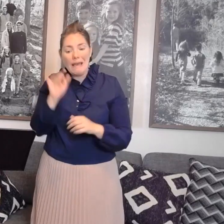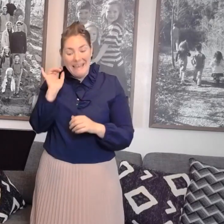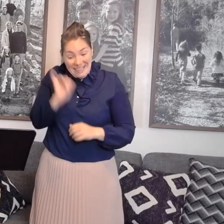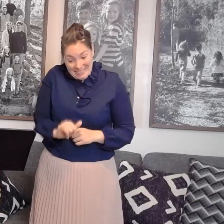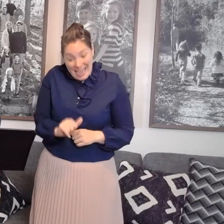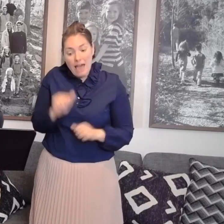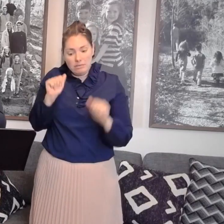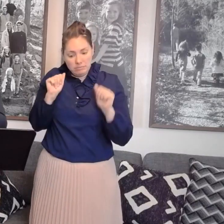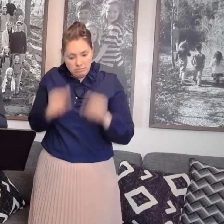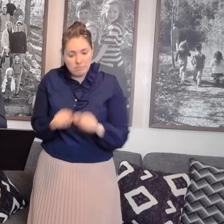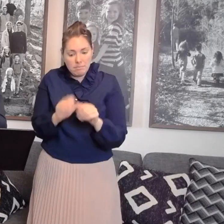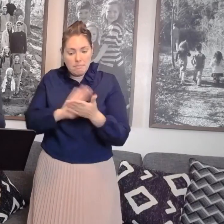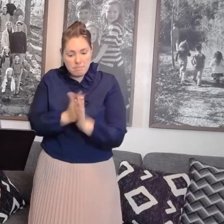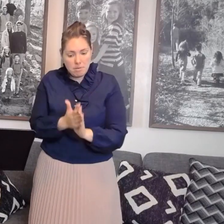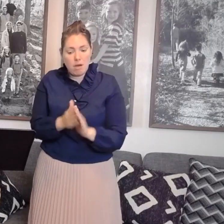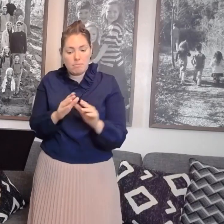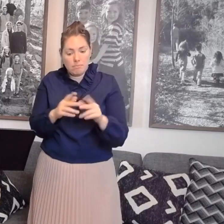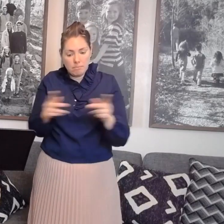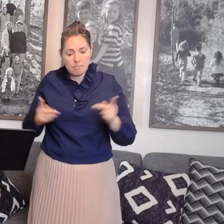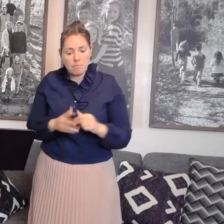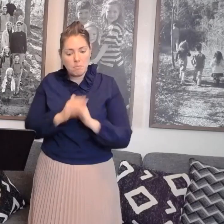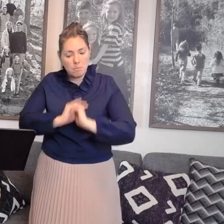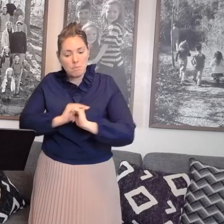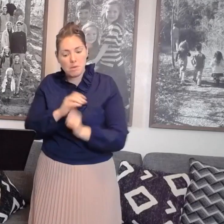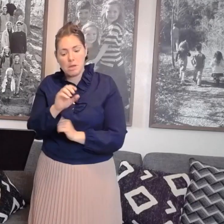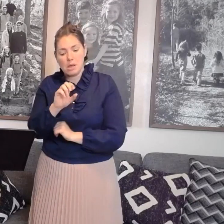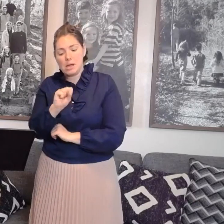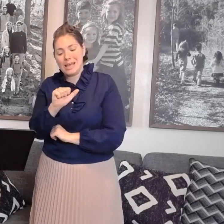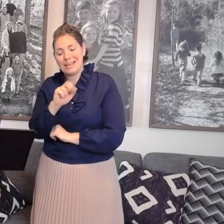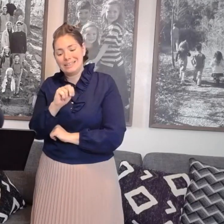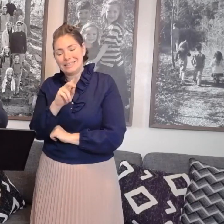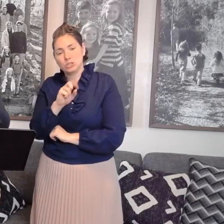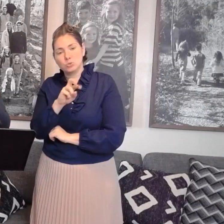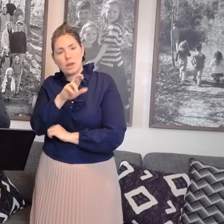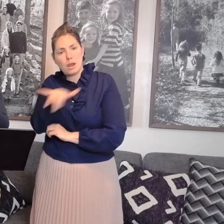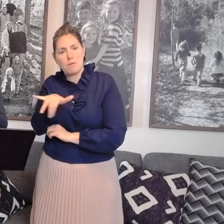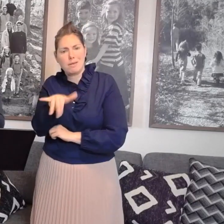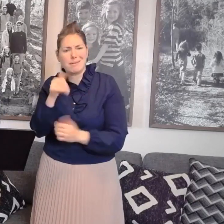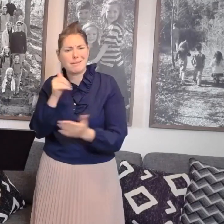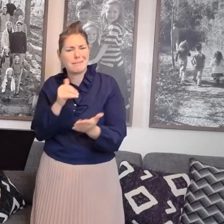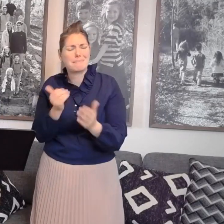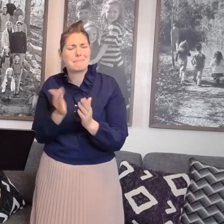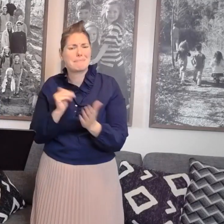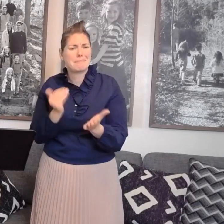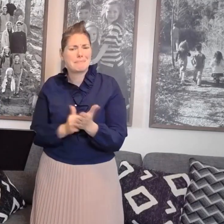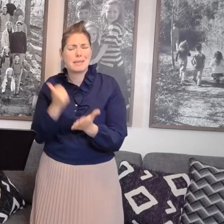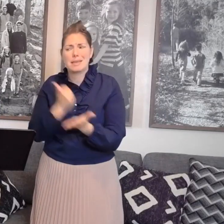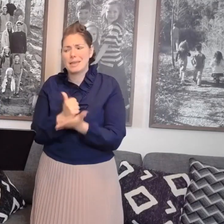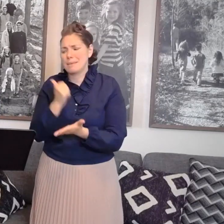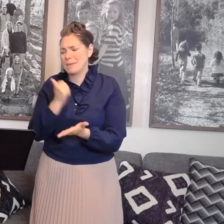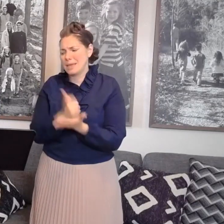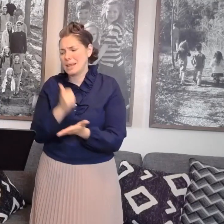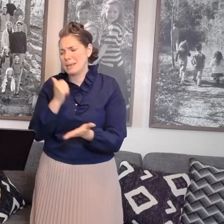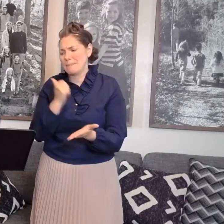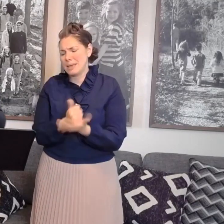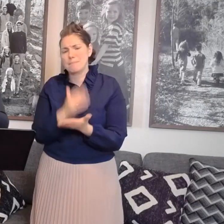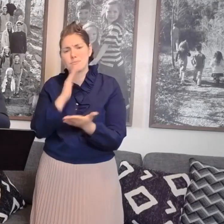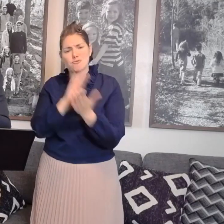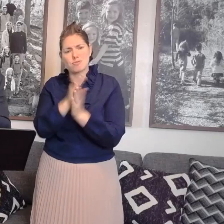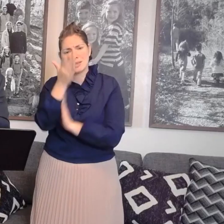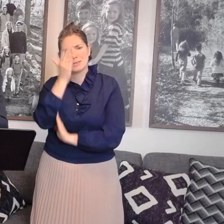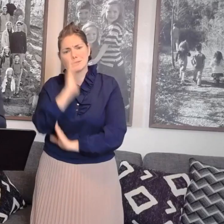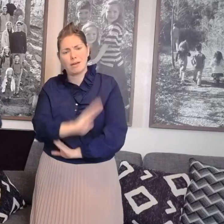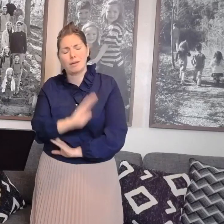a sanctuary. Hallelujah. Amen, amen, amen, amen. Praise God,